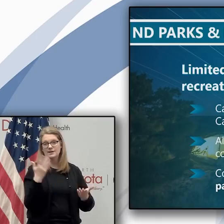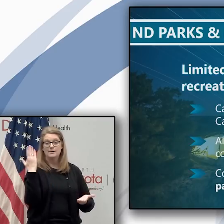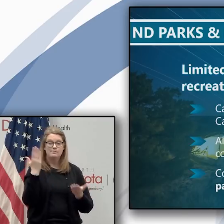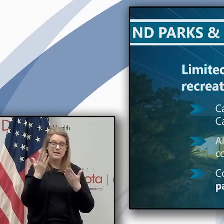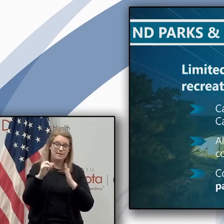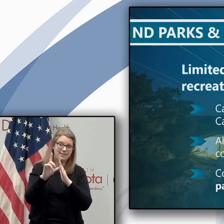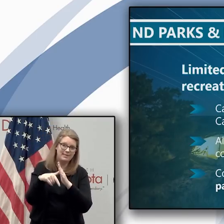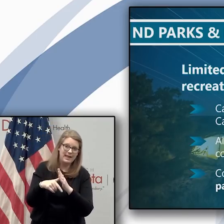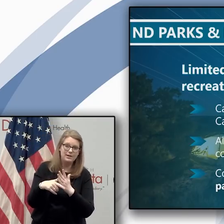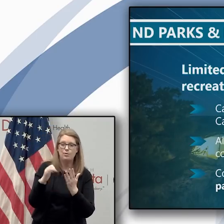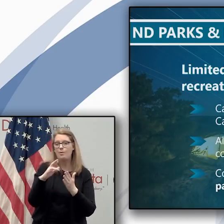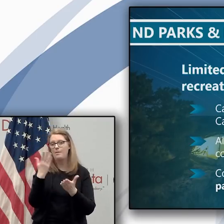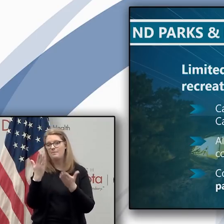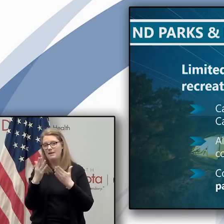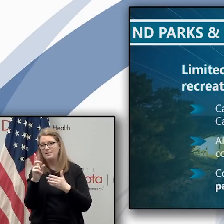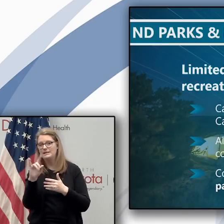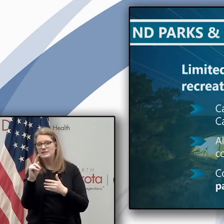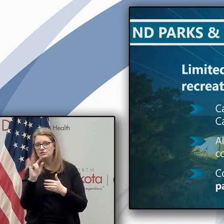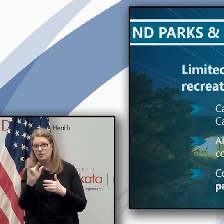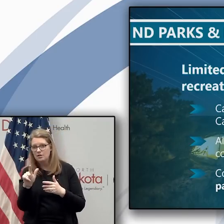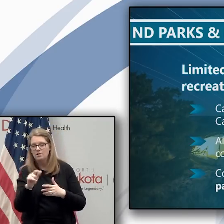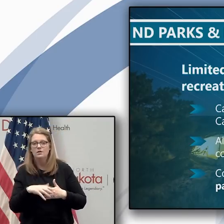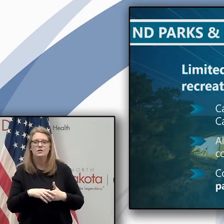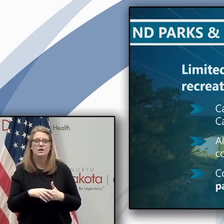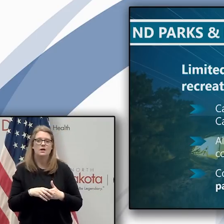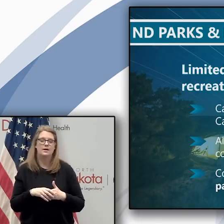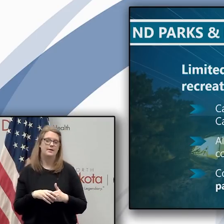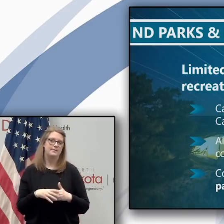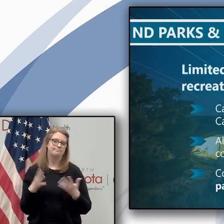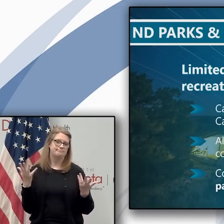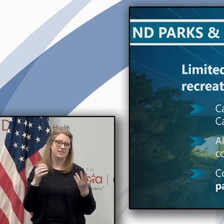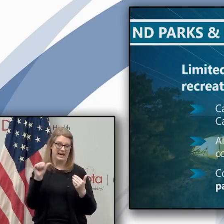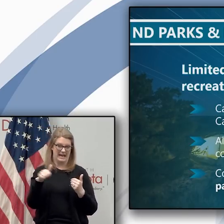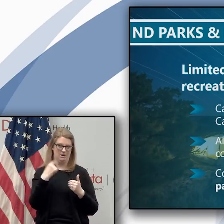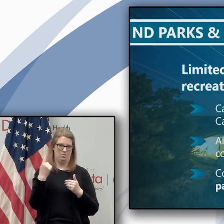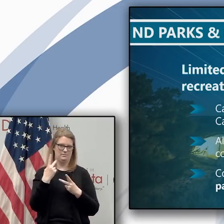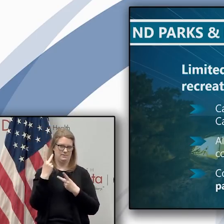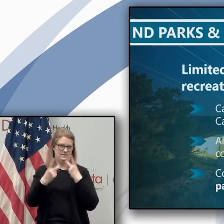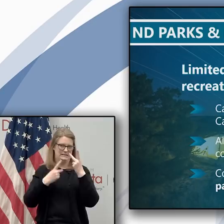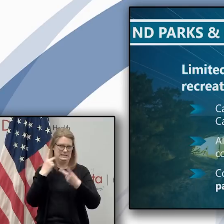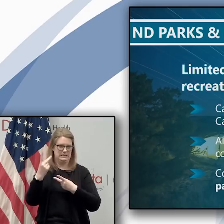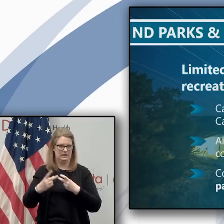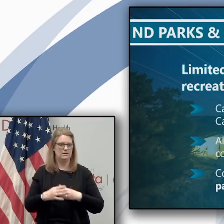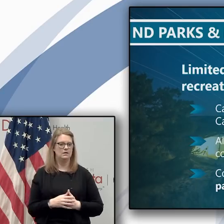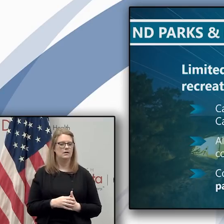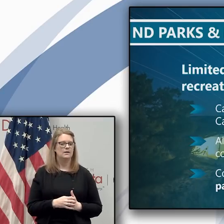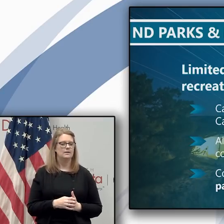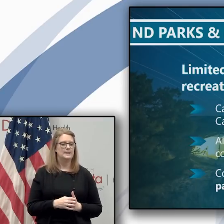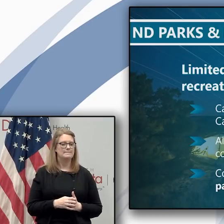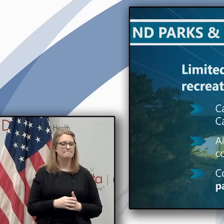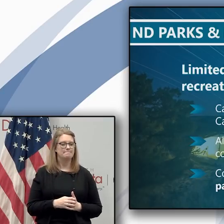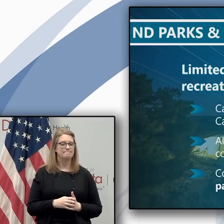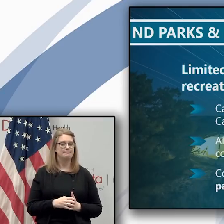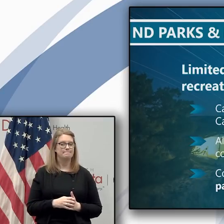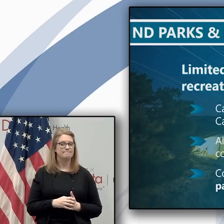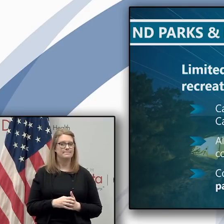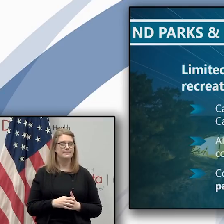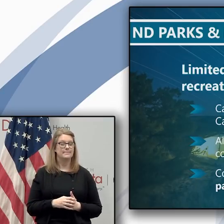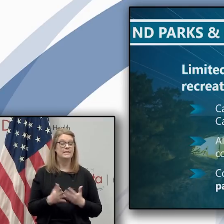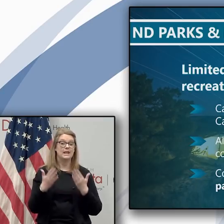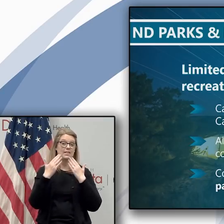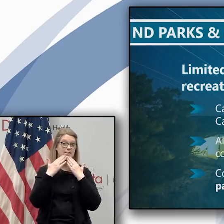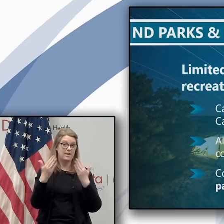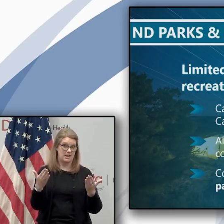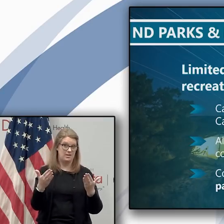digital formats to all the public, whether you're visiting there or not. And so again, I want to just say thank you